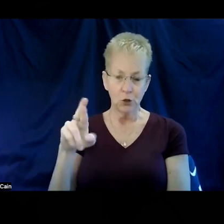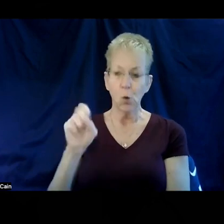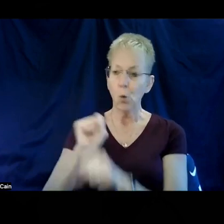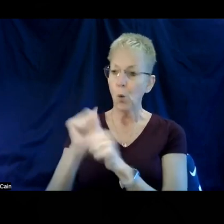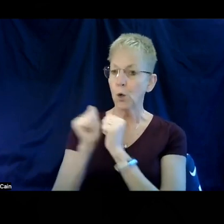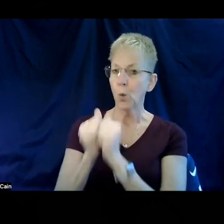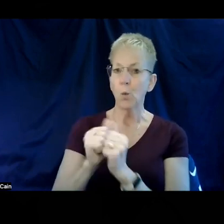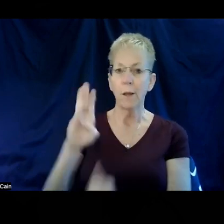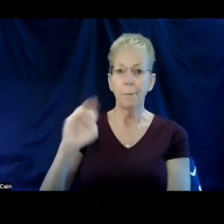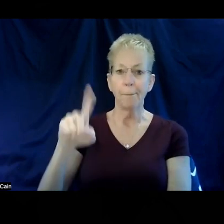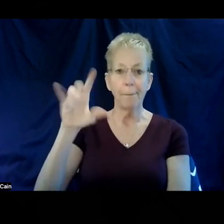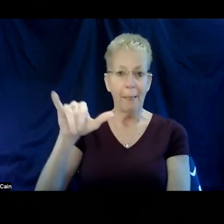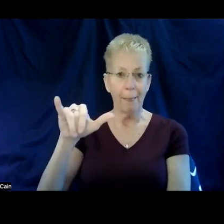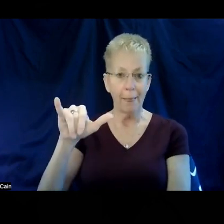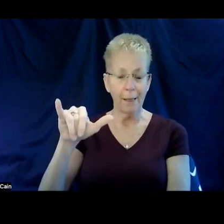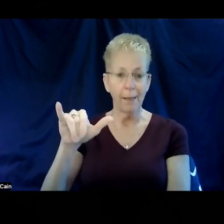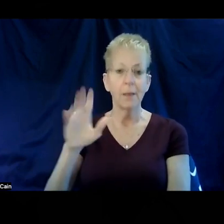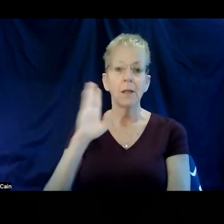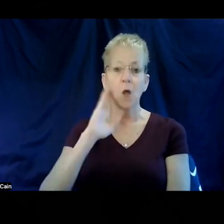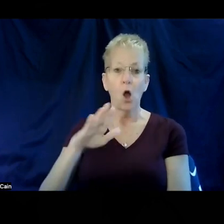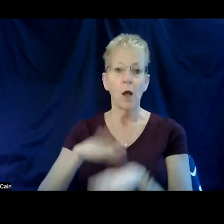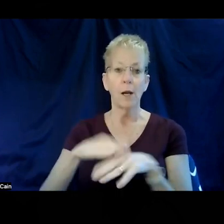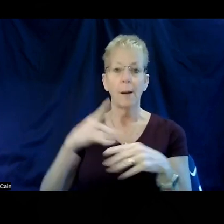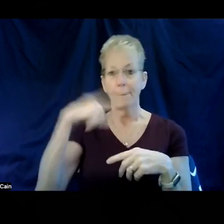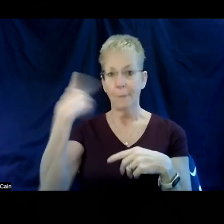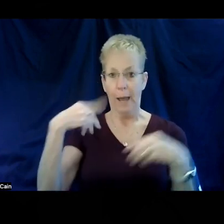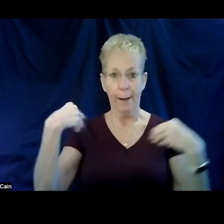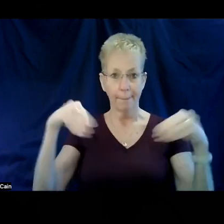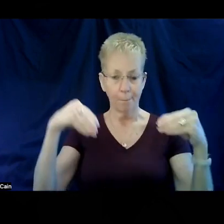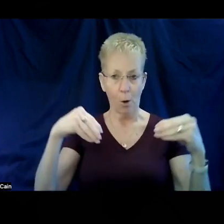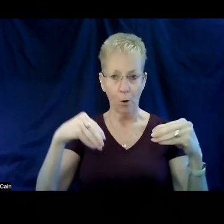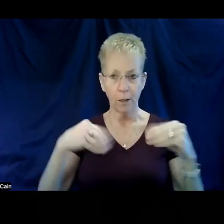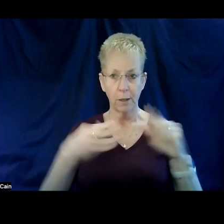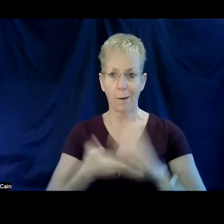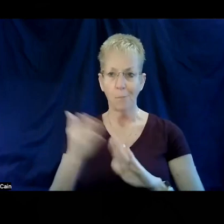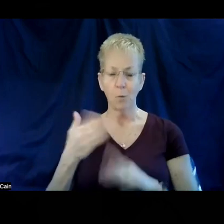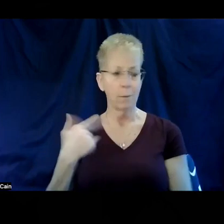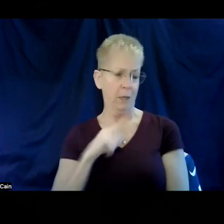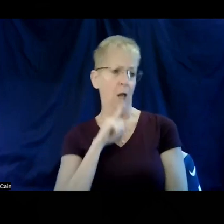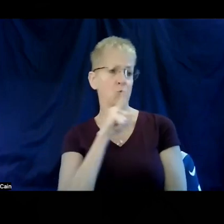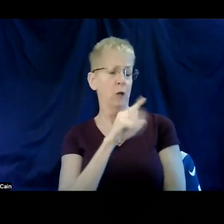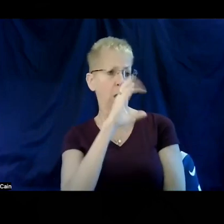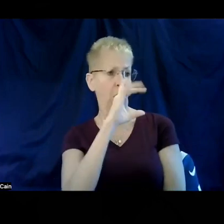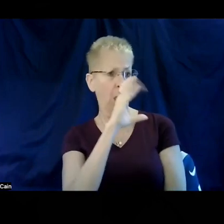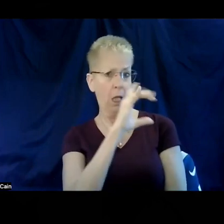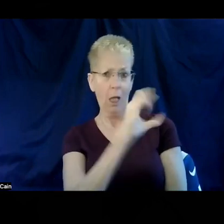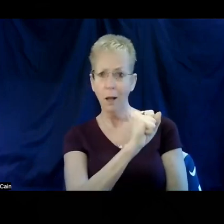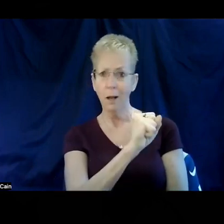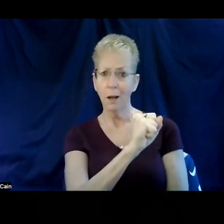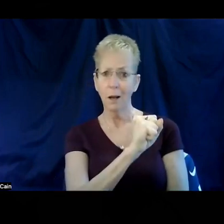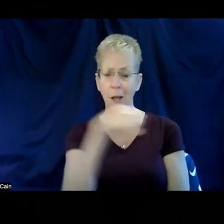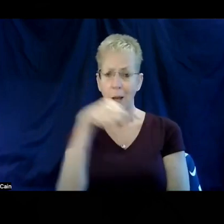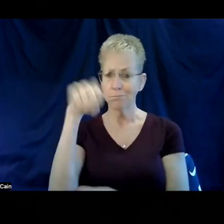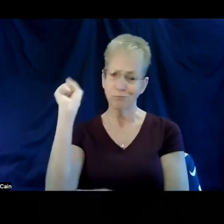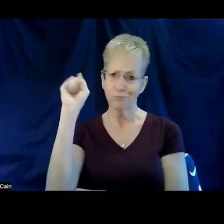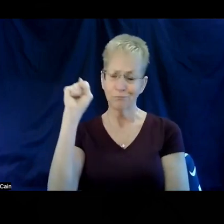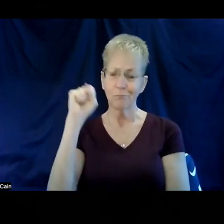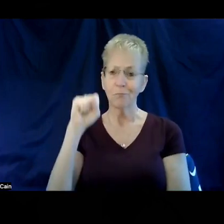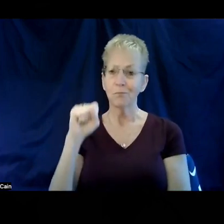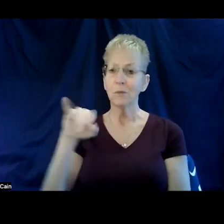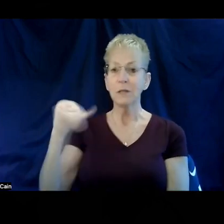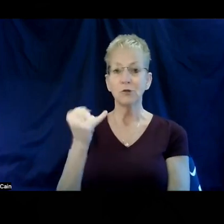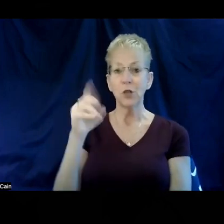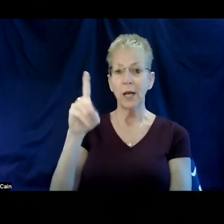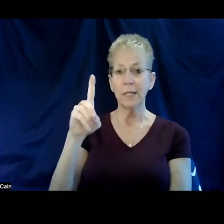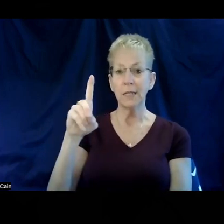market operation. But what I found just, it really blew me away. J.D. Salinger's